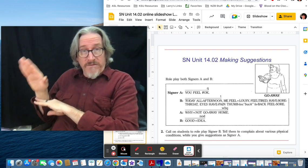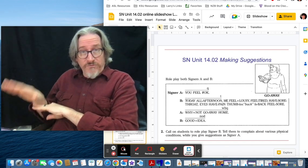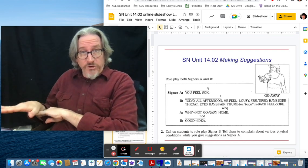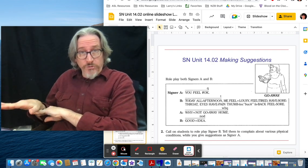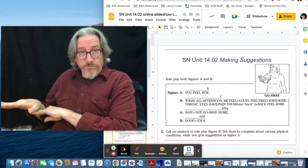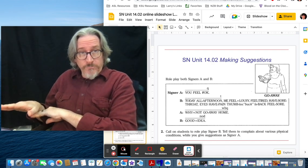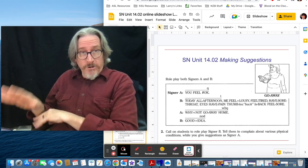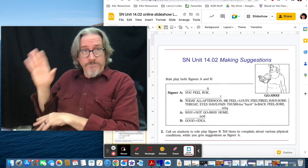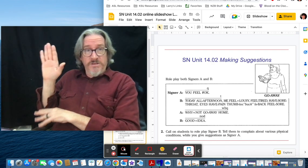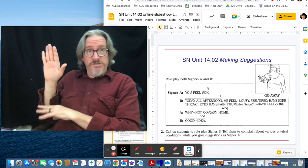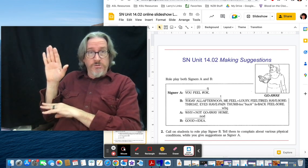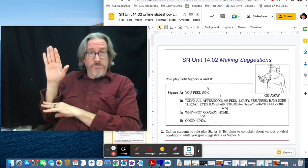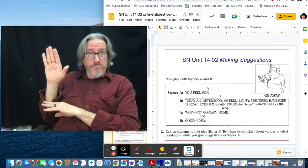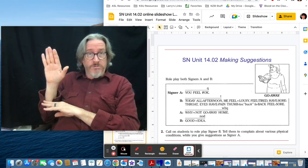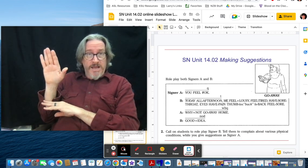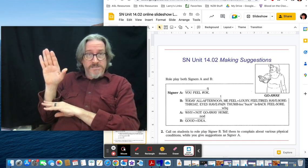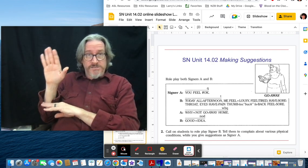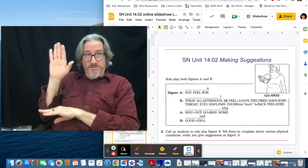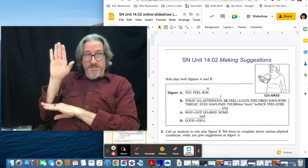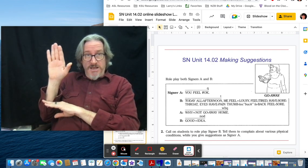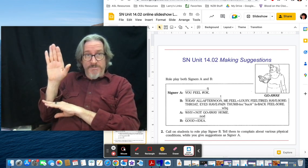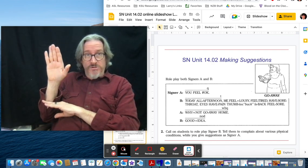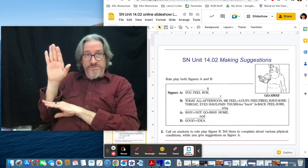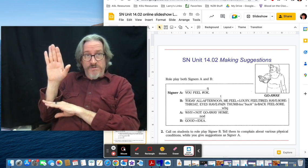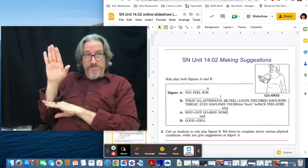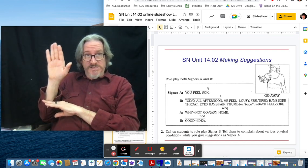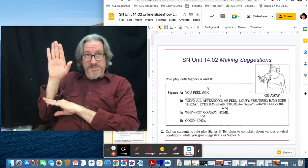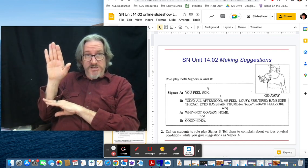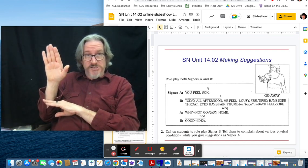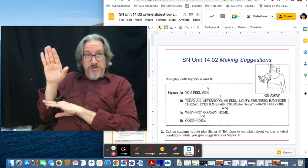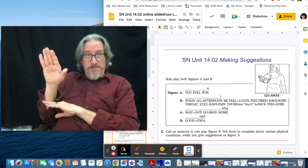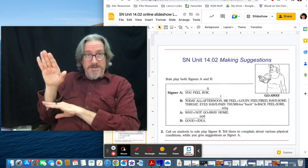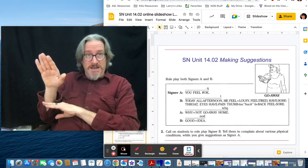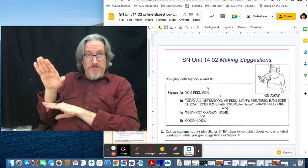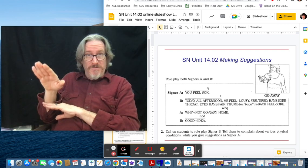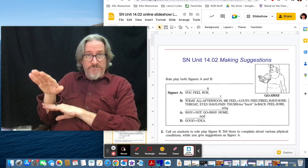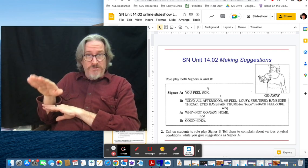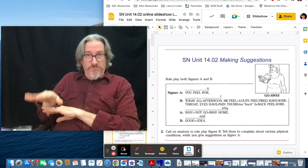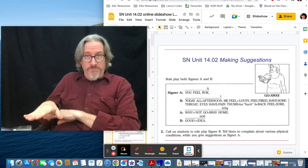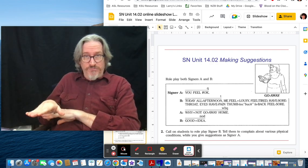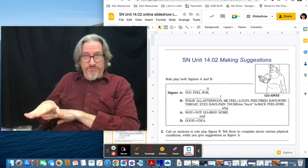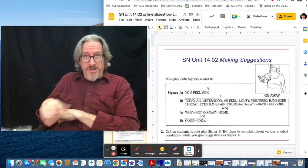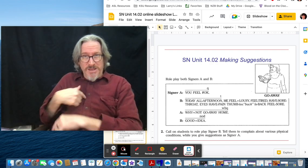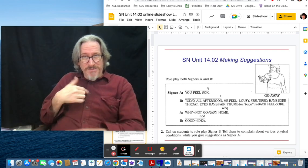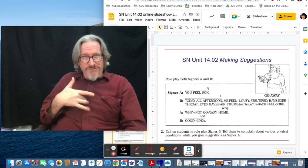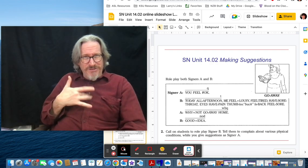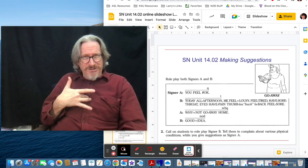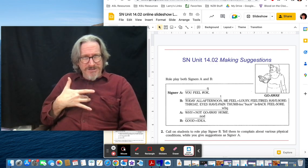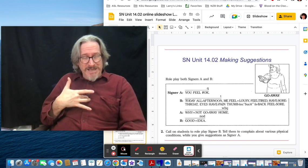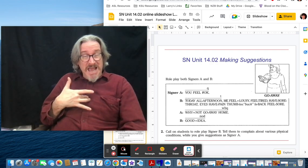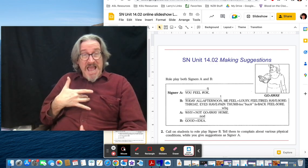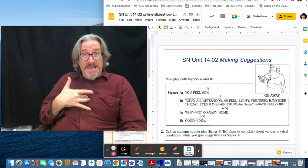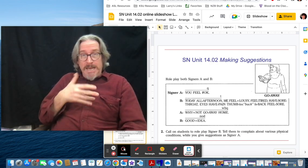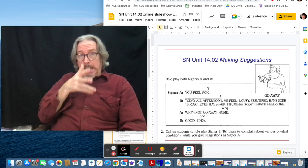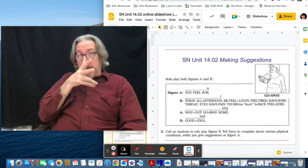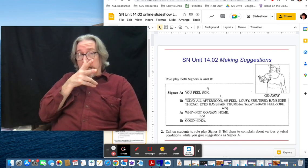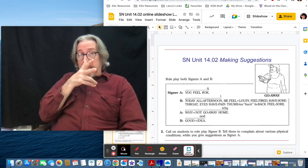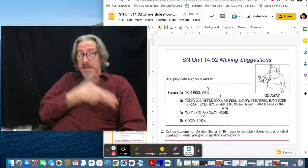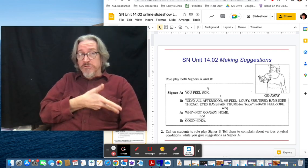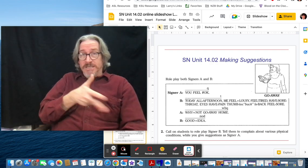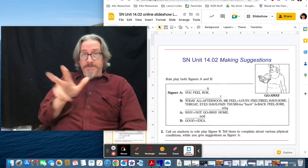all afternoon, right? So as the time goes as the sun is dropping down in the afternoon, right? You feel, and